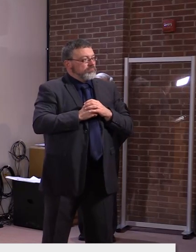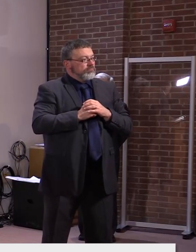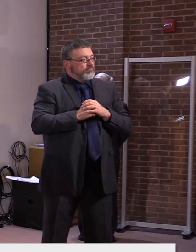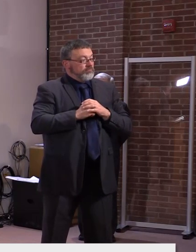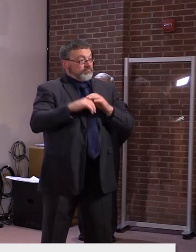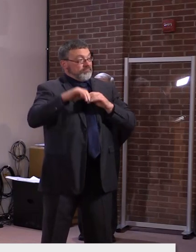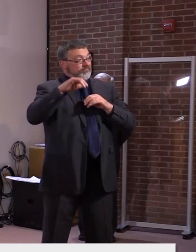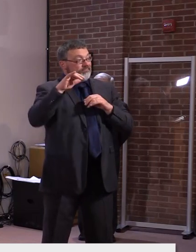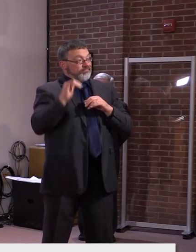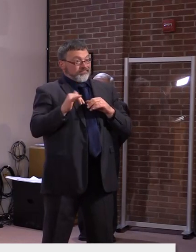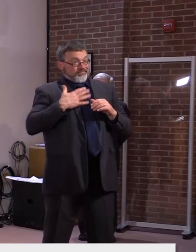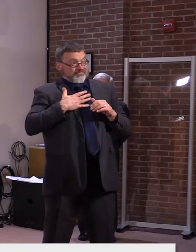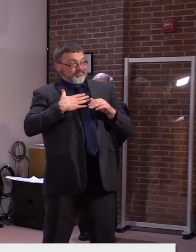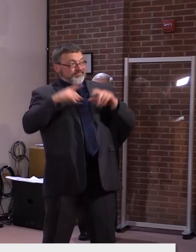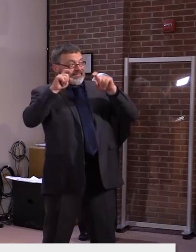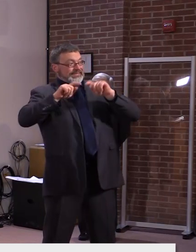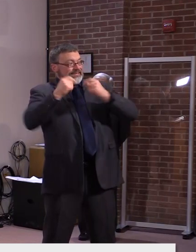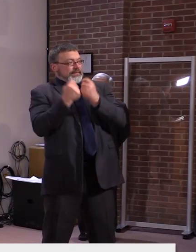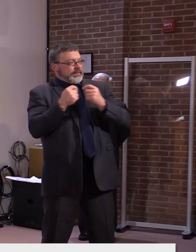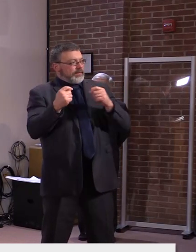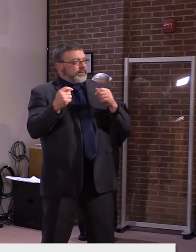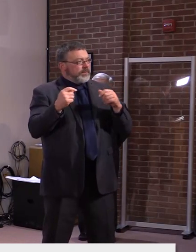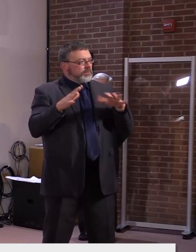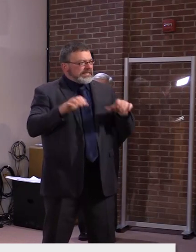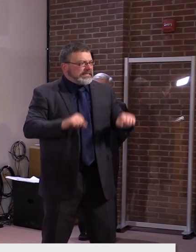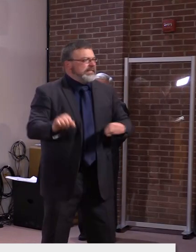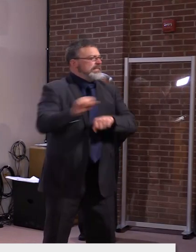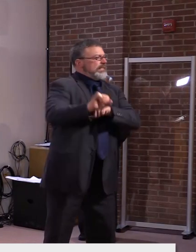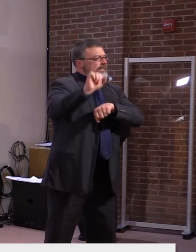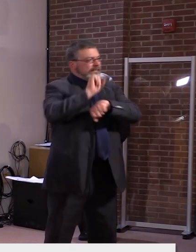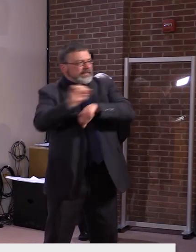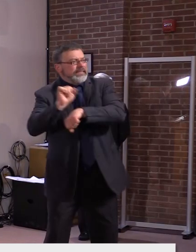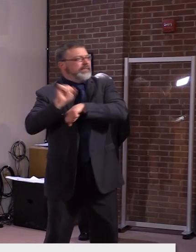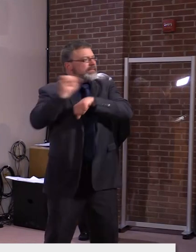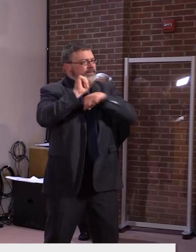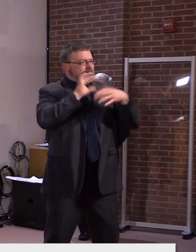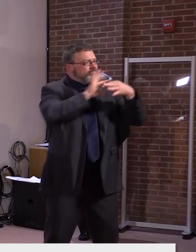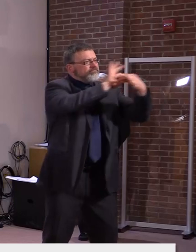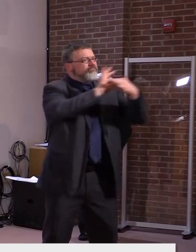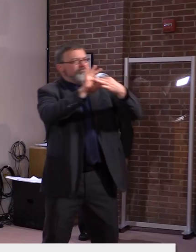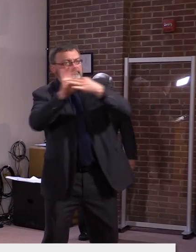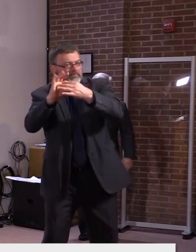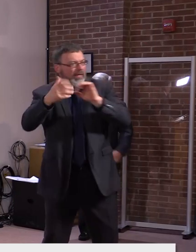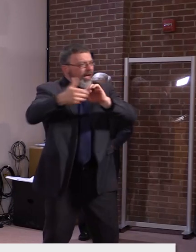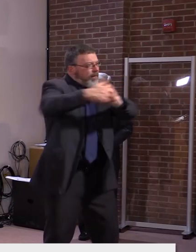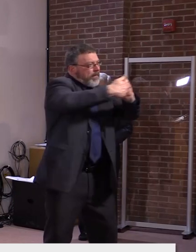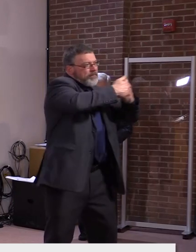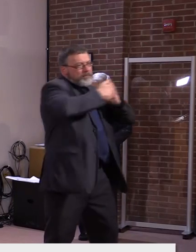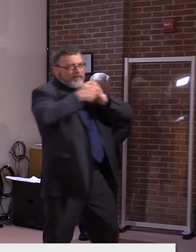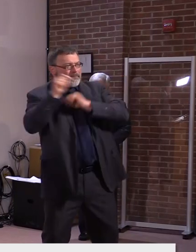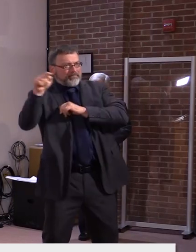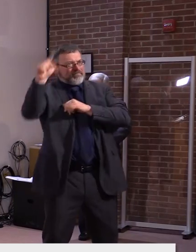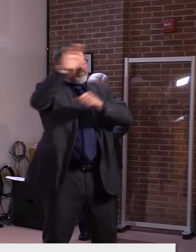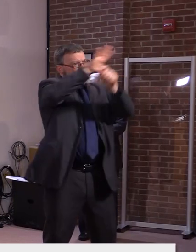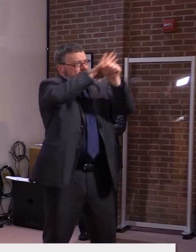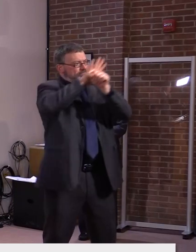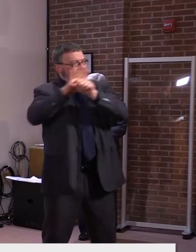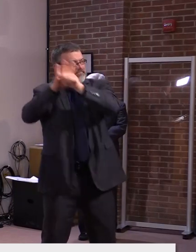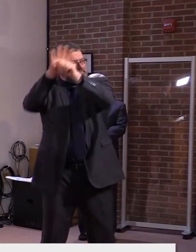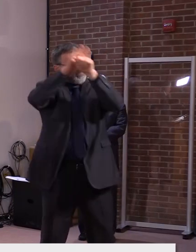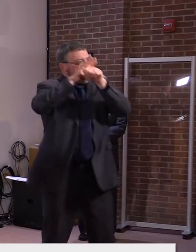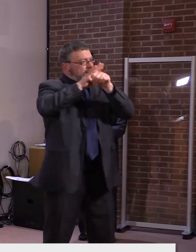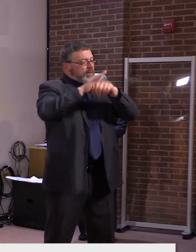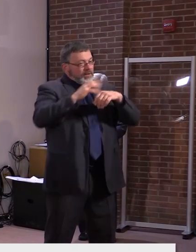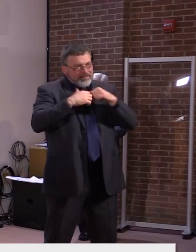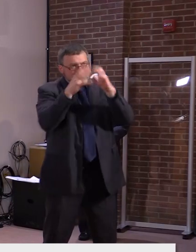team continuing the important work of onboarding all of our districts and troubleshooting problems, identifying resources, supports for the program. This